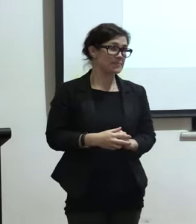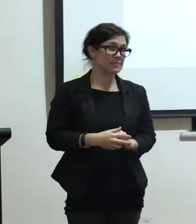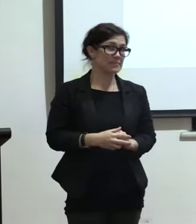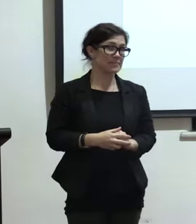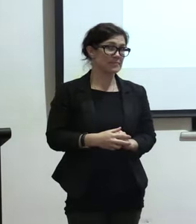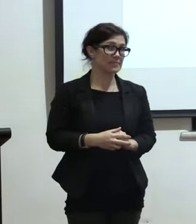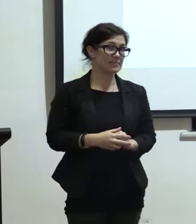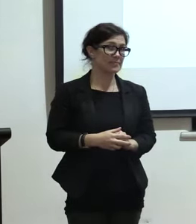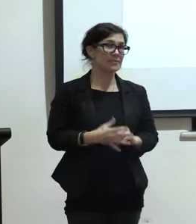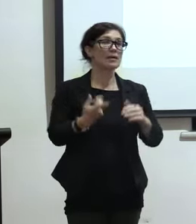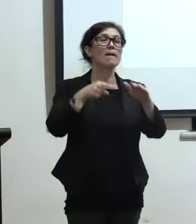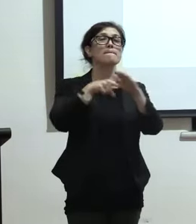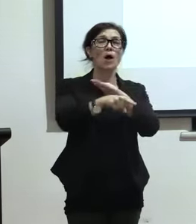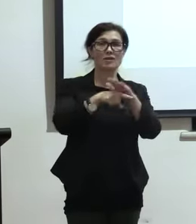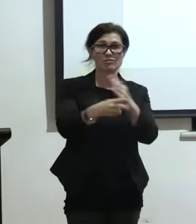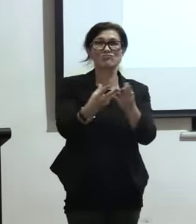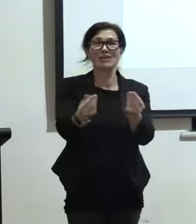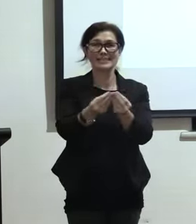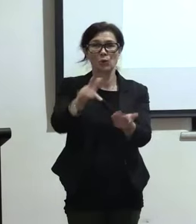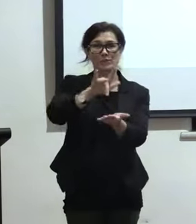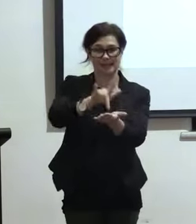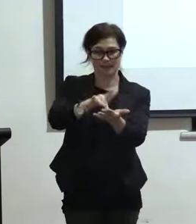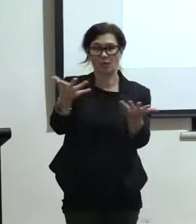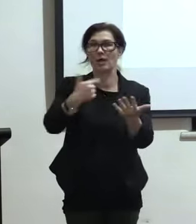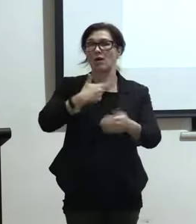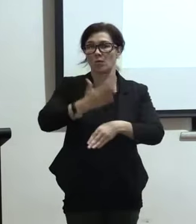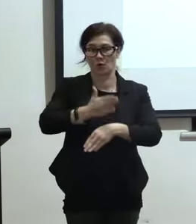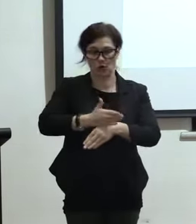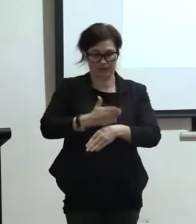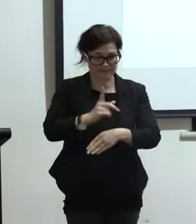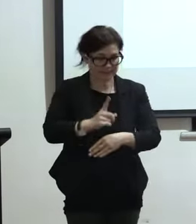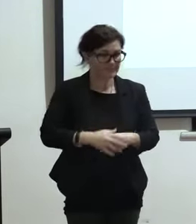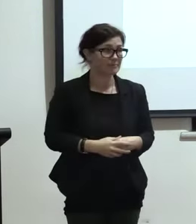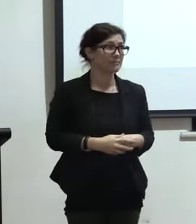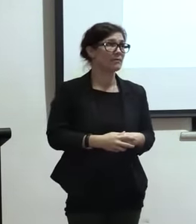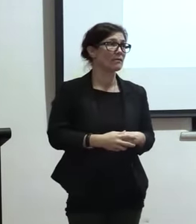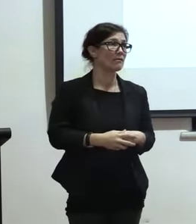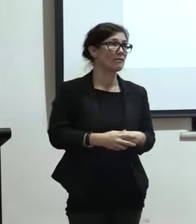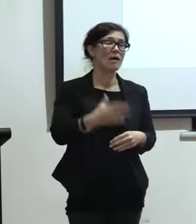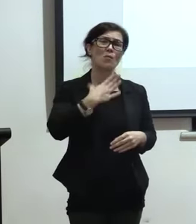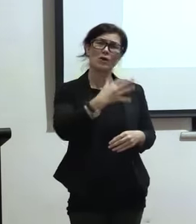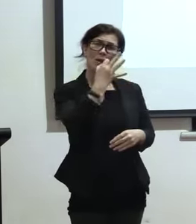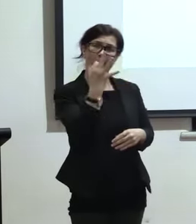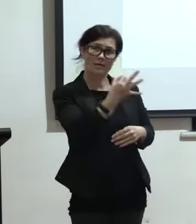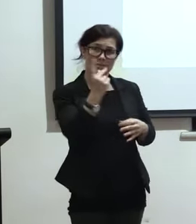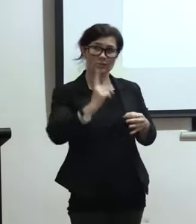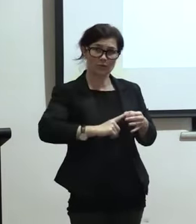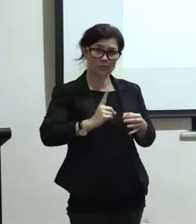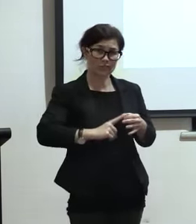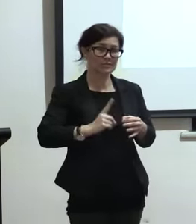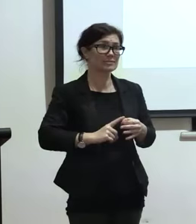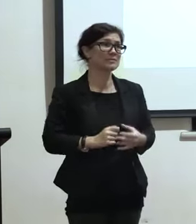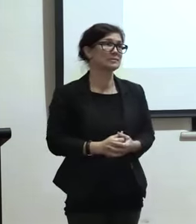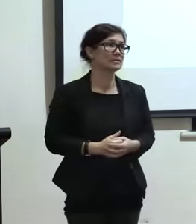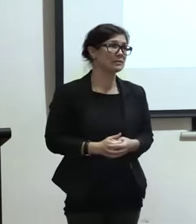Northwest. Now, a good question I would like to ask you. The